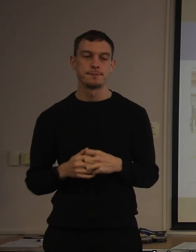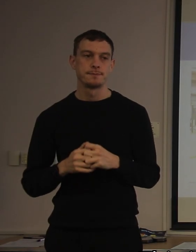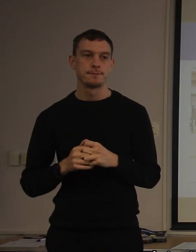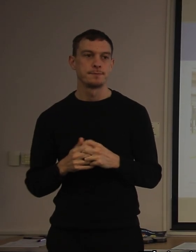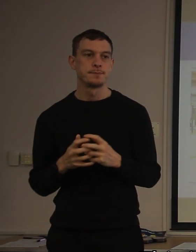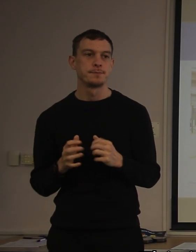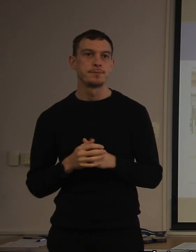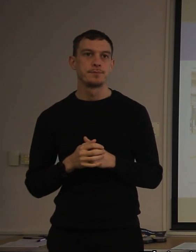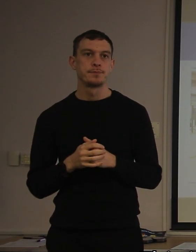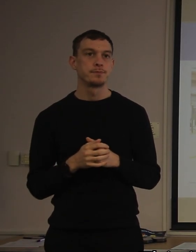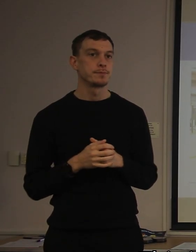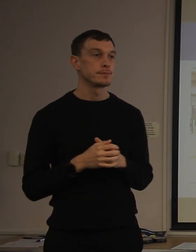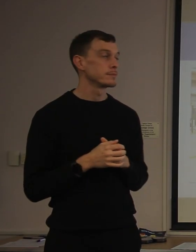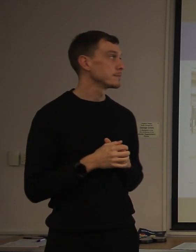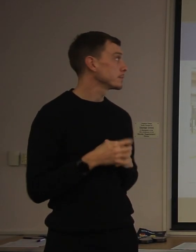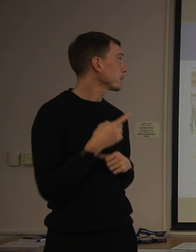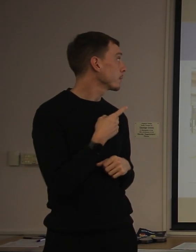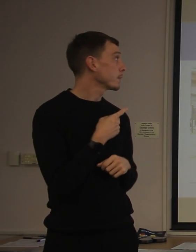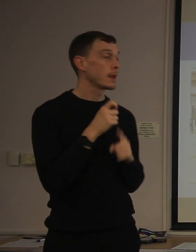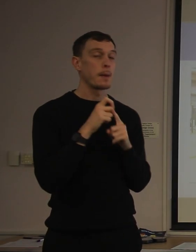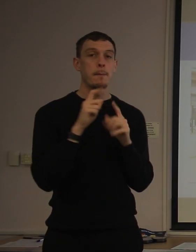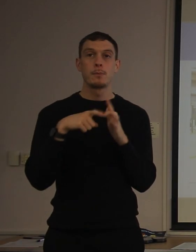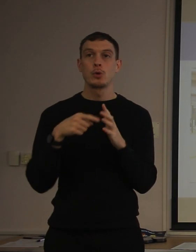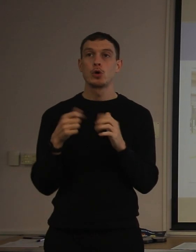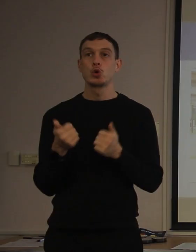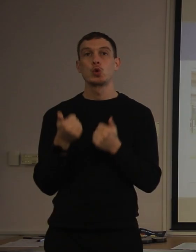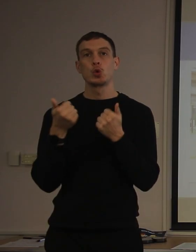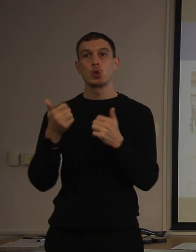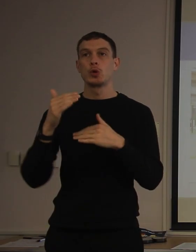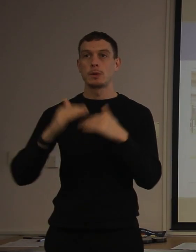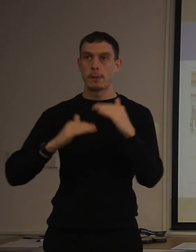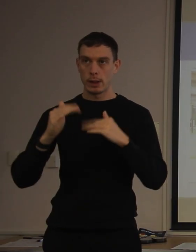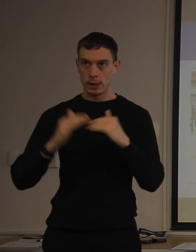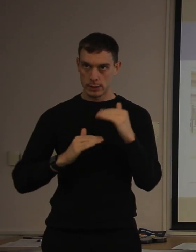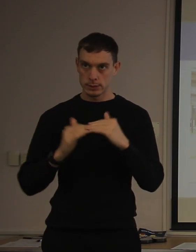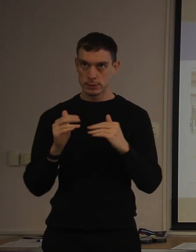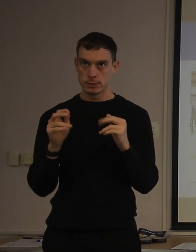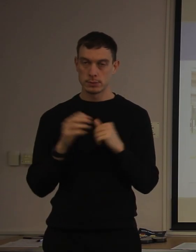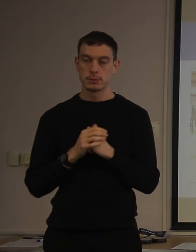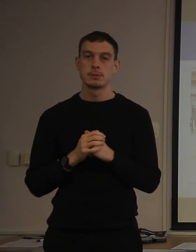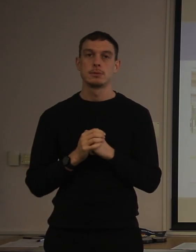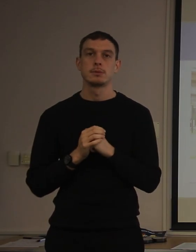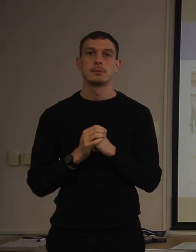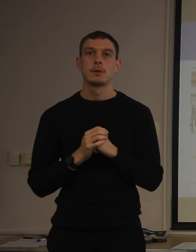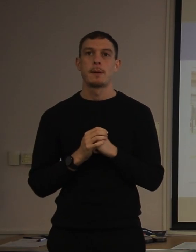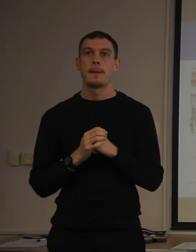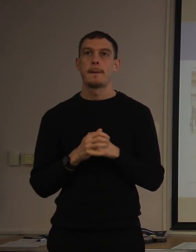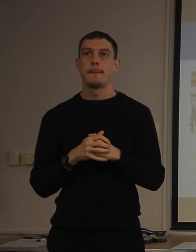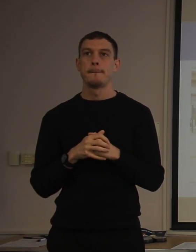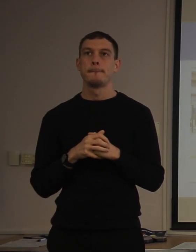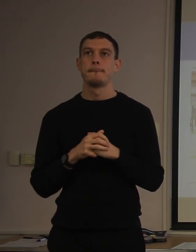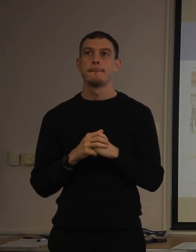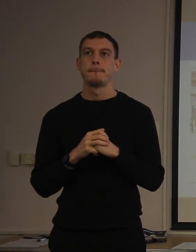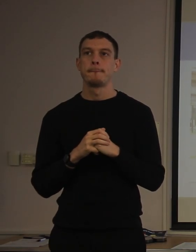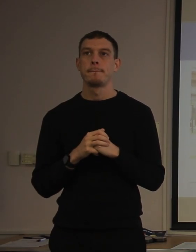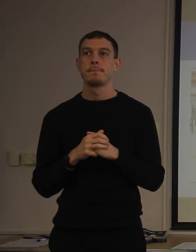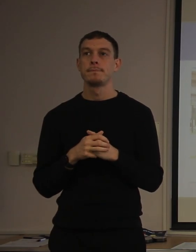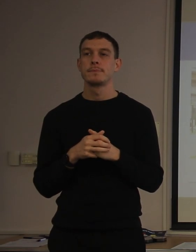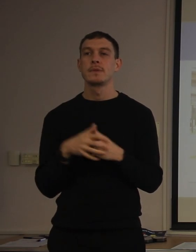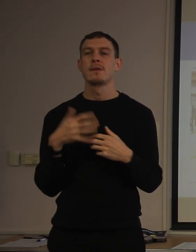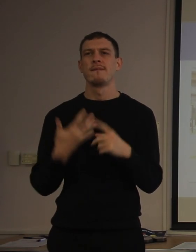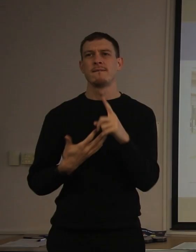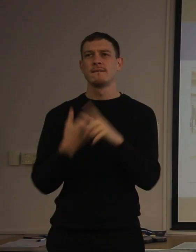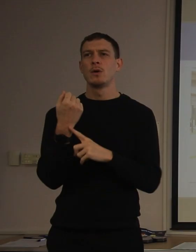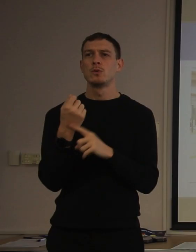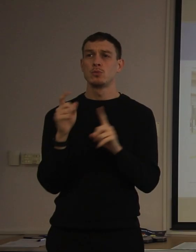This is the Good Build project. This is our latest project, and for this one we found that a lot of